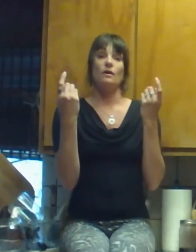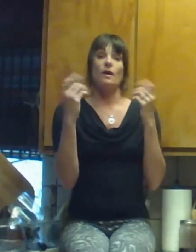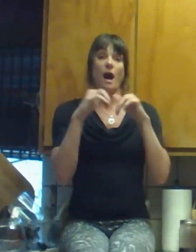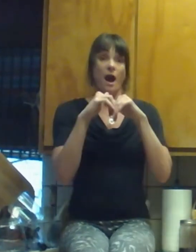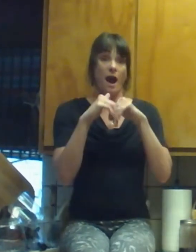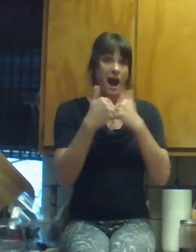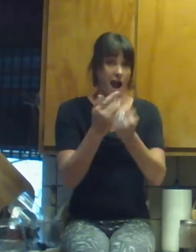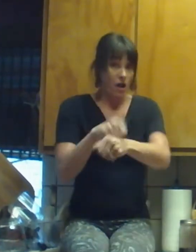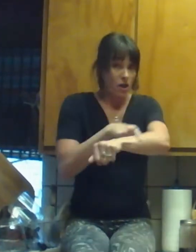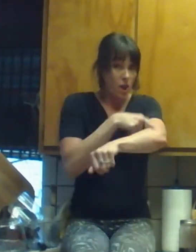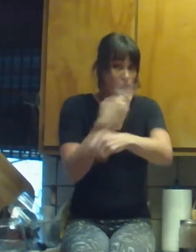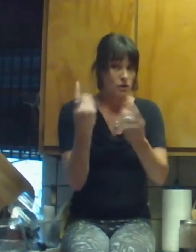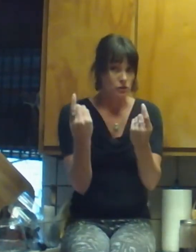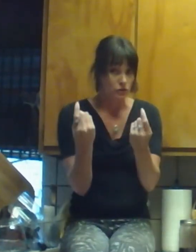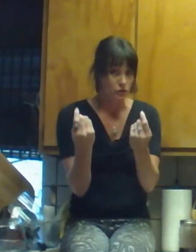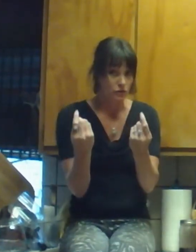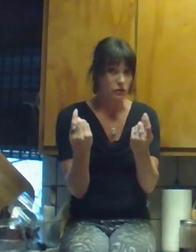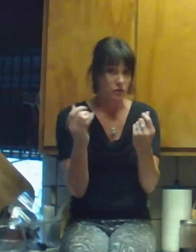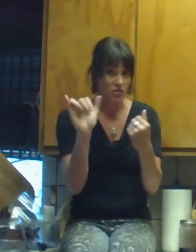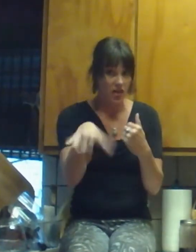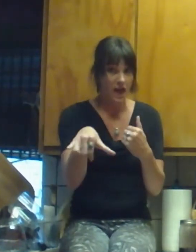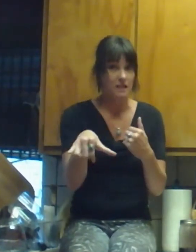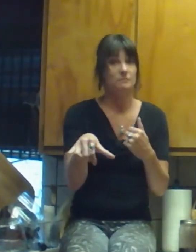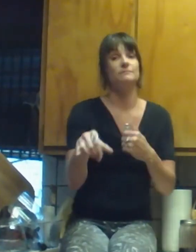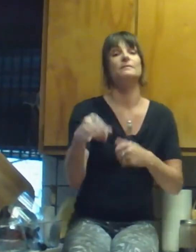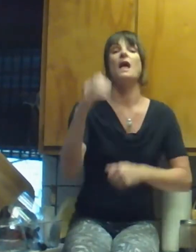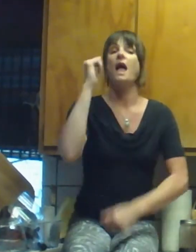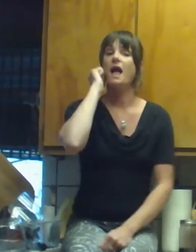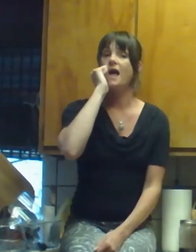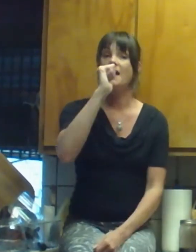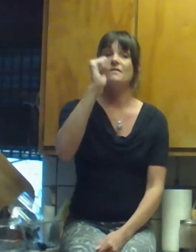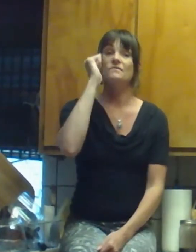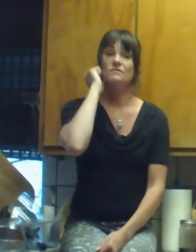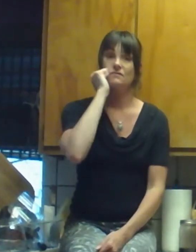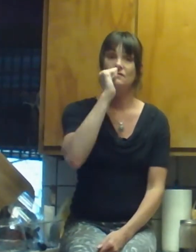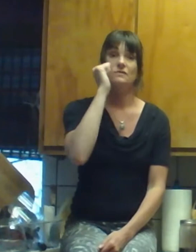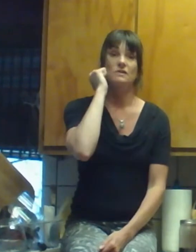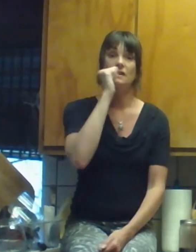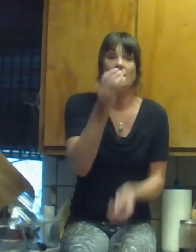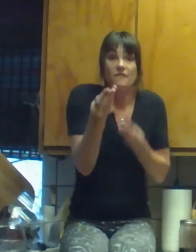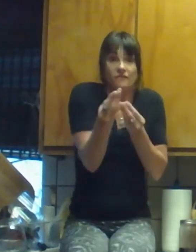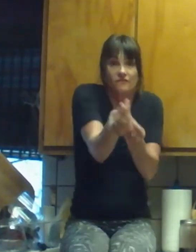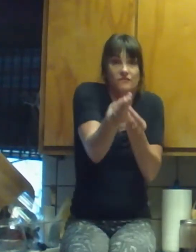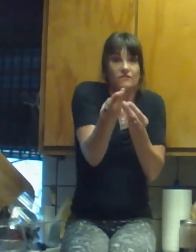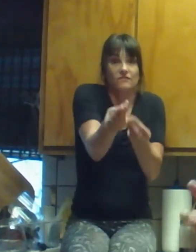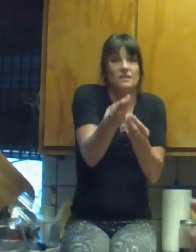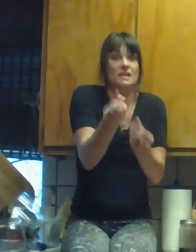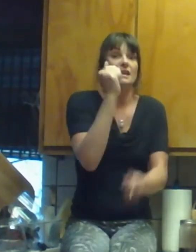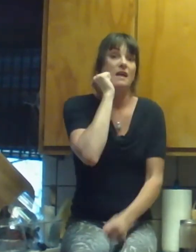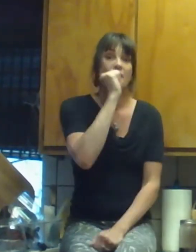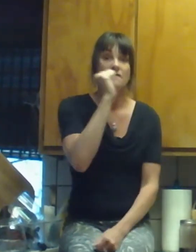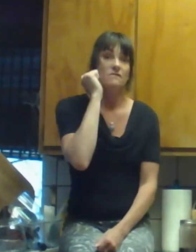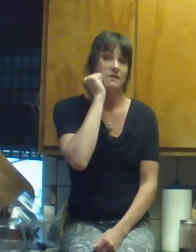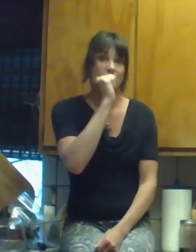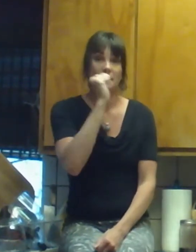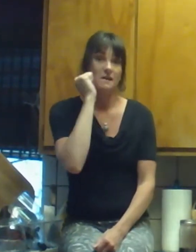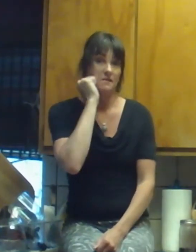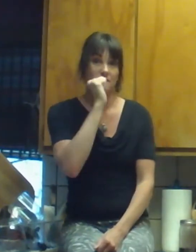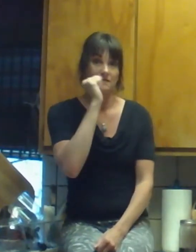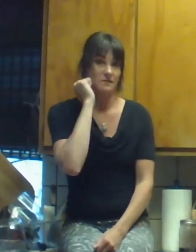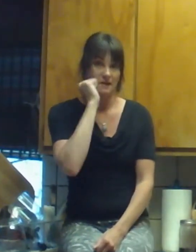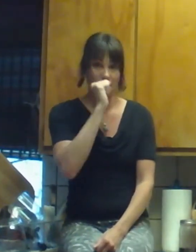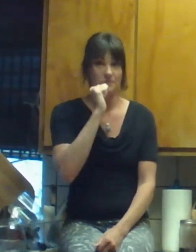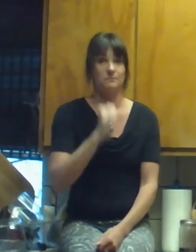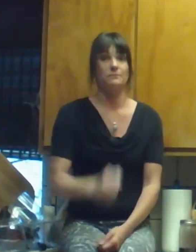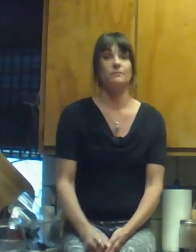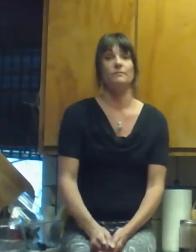you're going to do that every day you want to have starter. You feed it a little bit every morning or afternoon, sometime during the day.